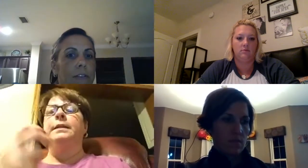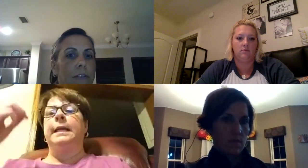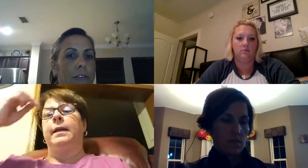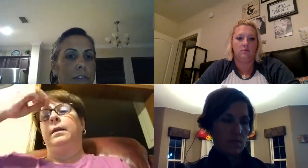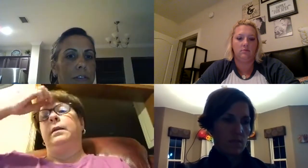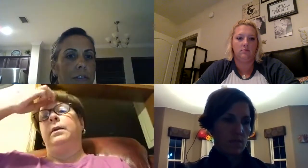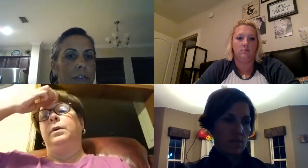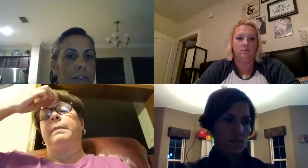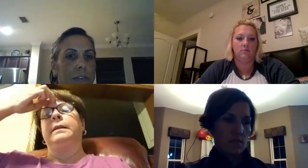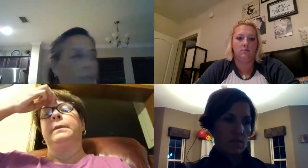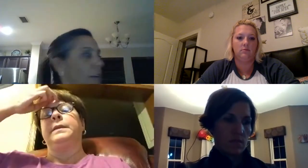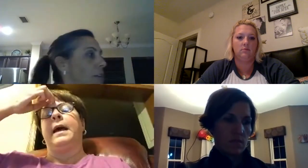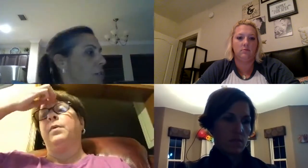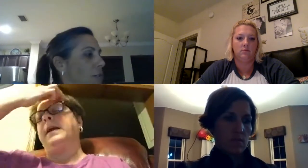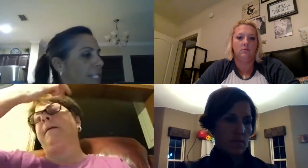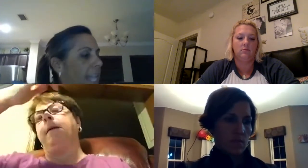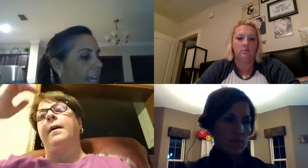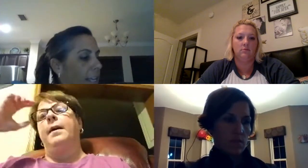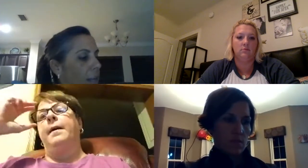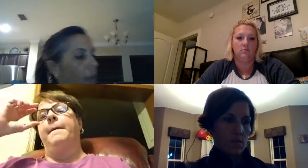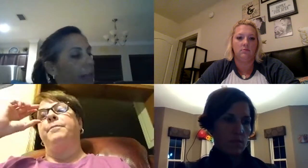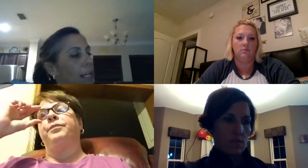pronunciate with my lips that way. Um,